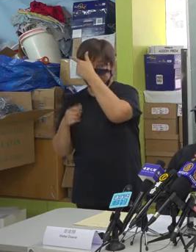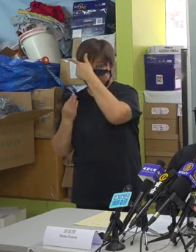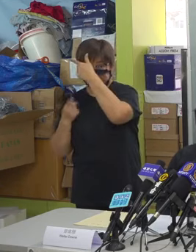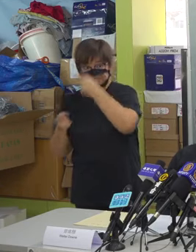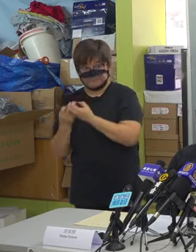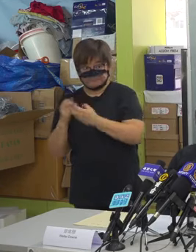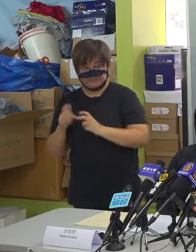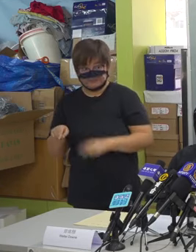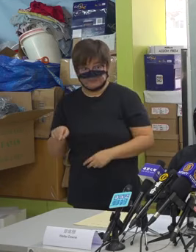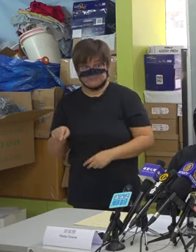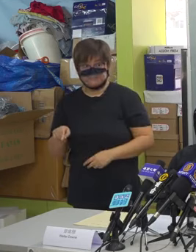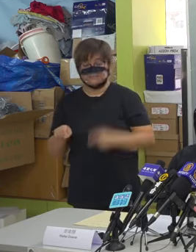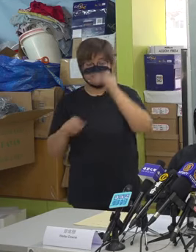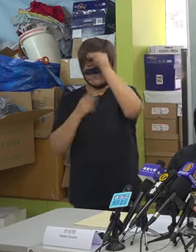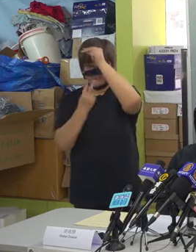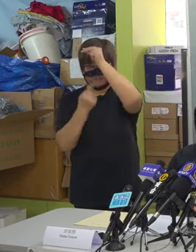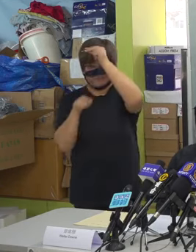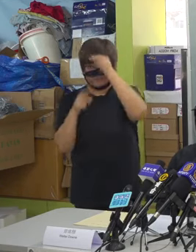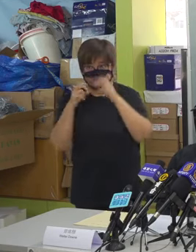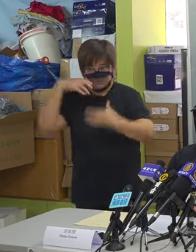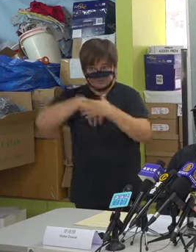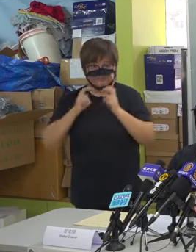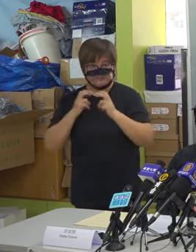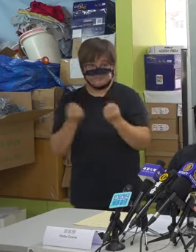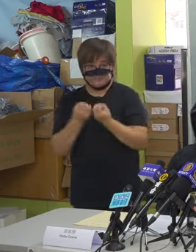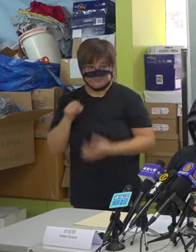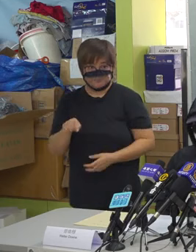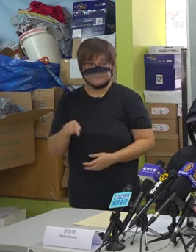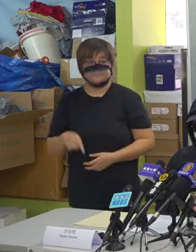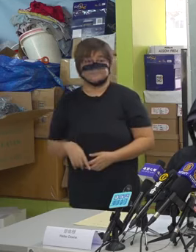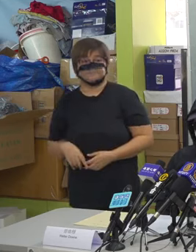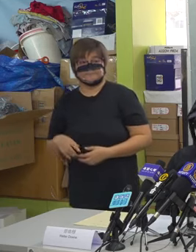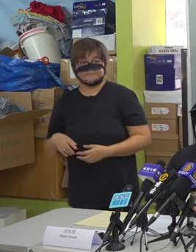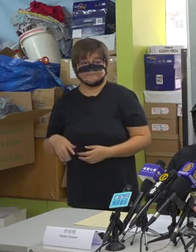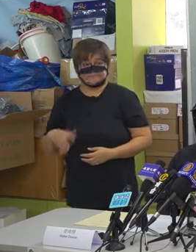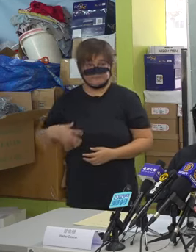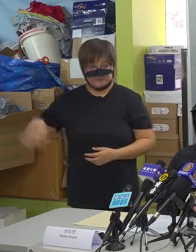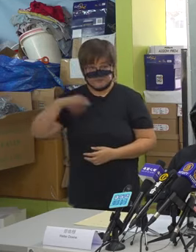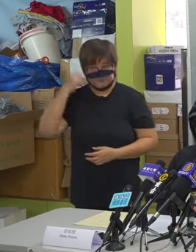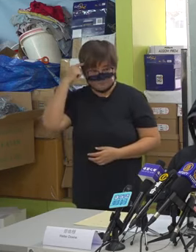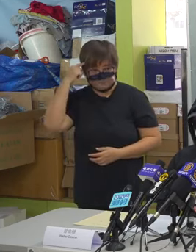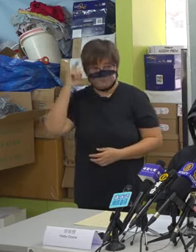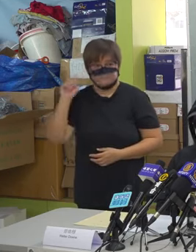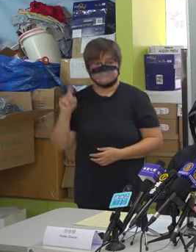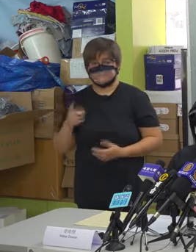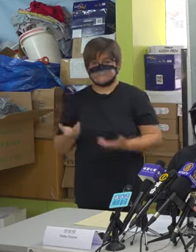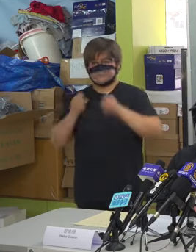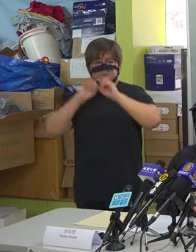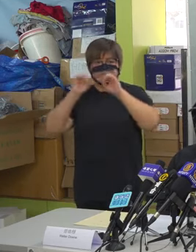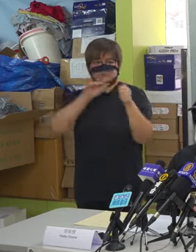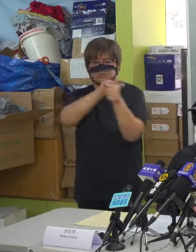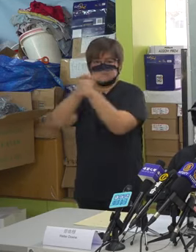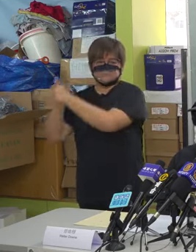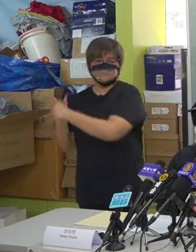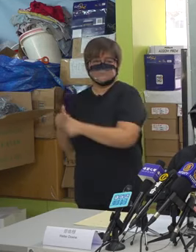as we have mentioned in our speech, that the public should totally ignore the IPCC report, as it does